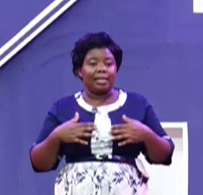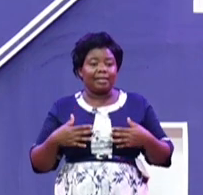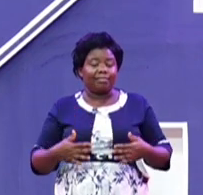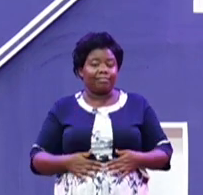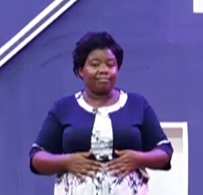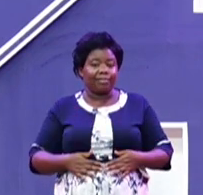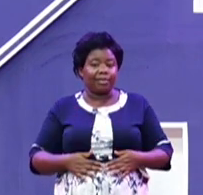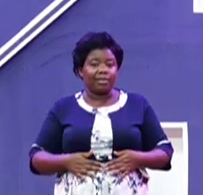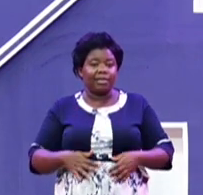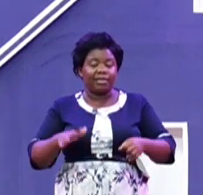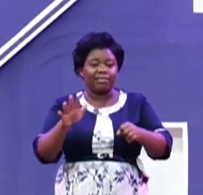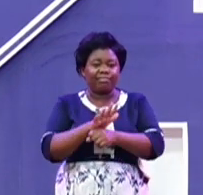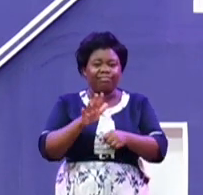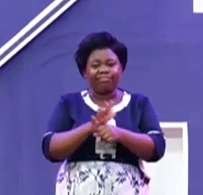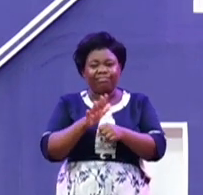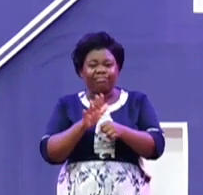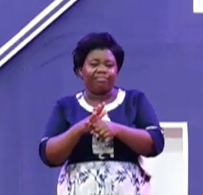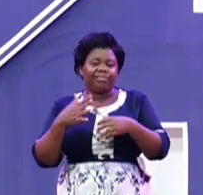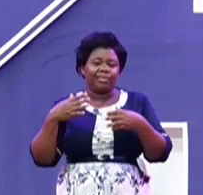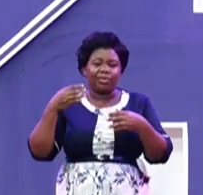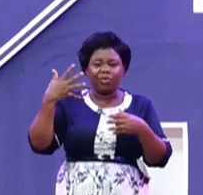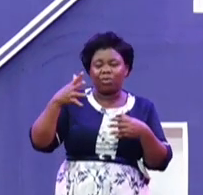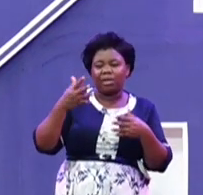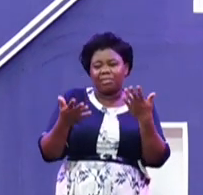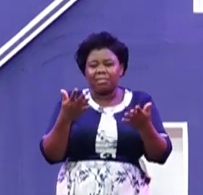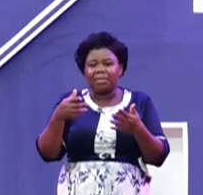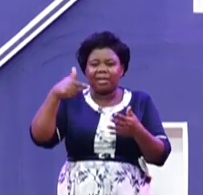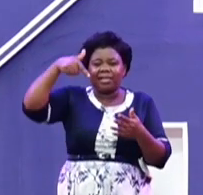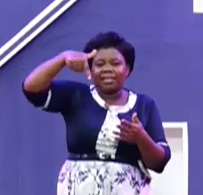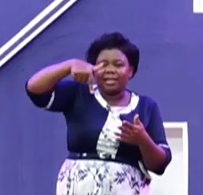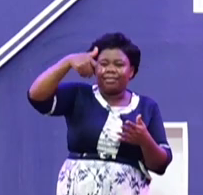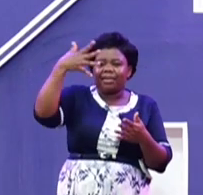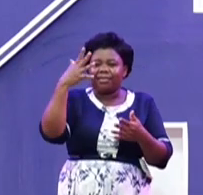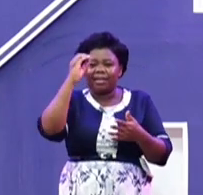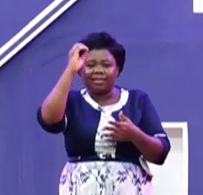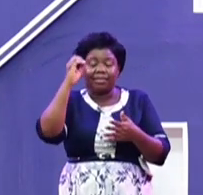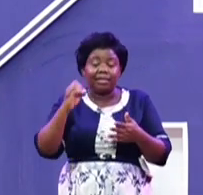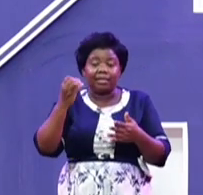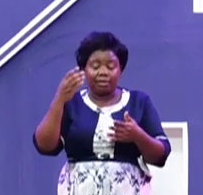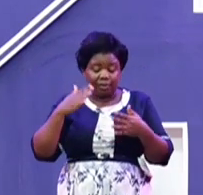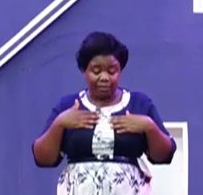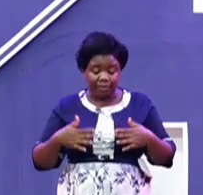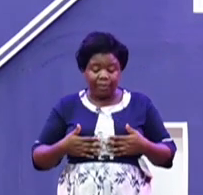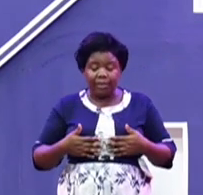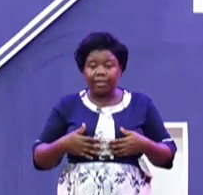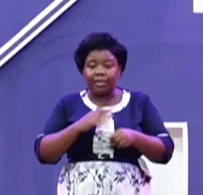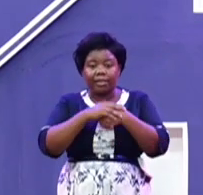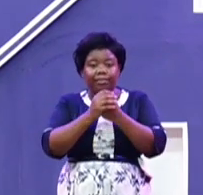amazzi ebitundu ebiwera nga 75. Simanyi naye njogera ku biki bye nali mpuliddeko.